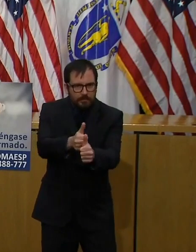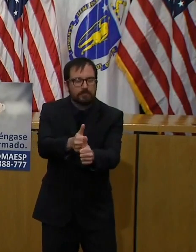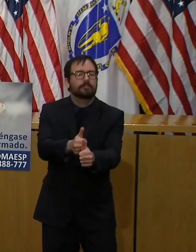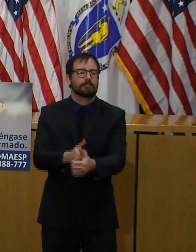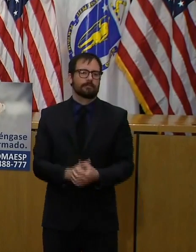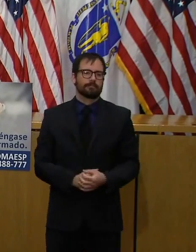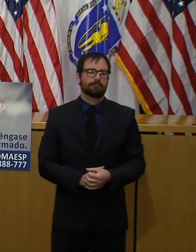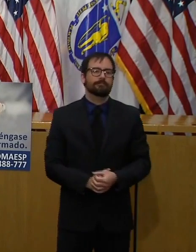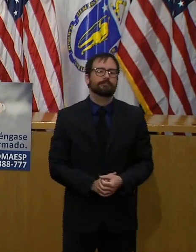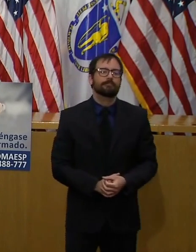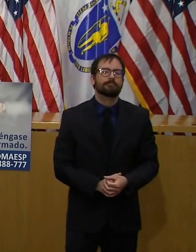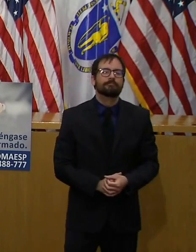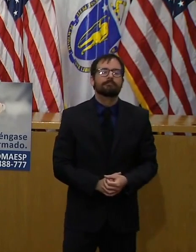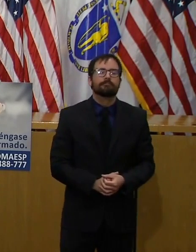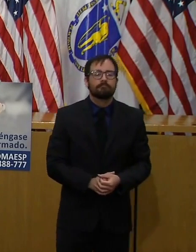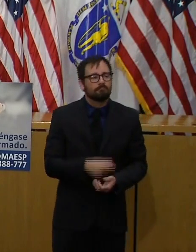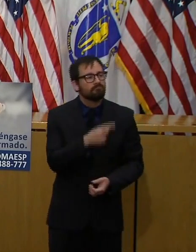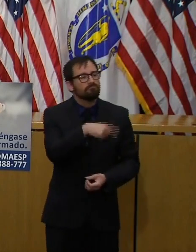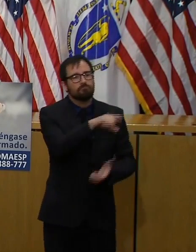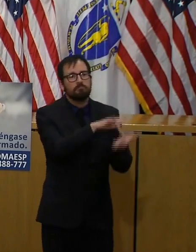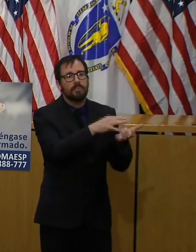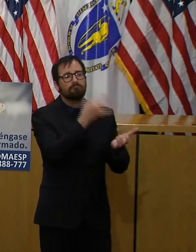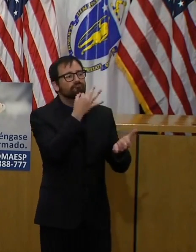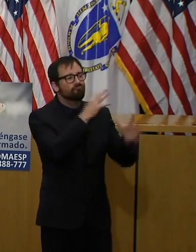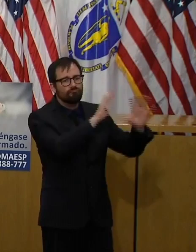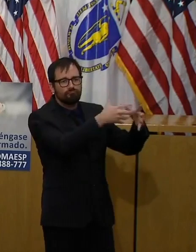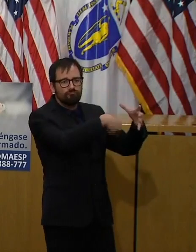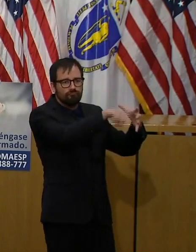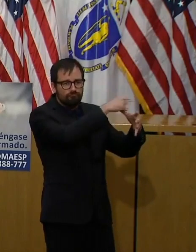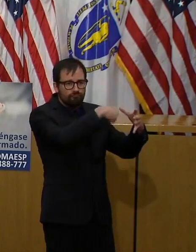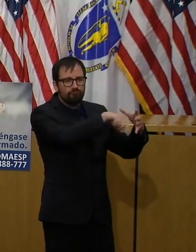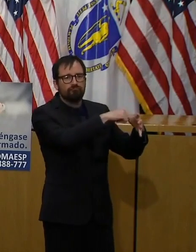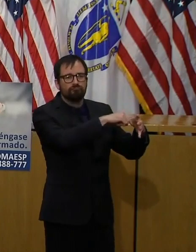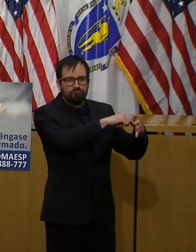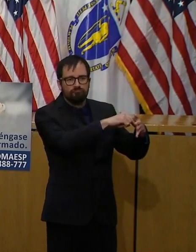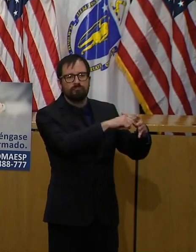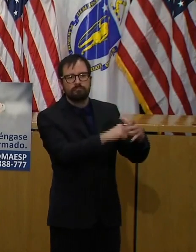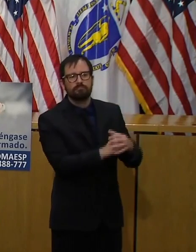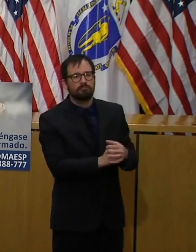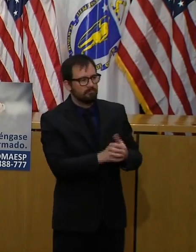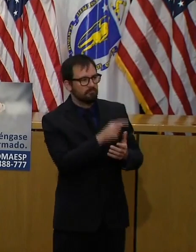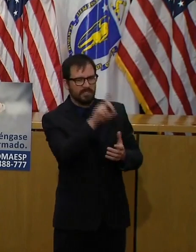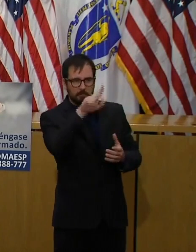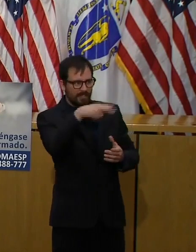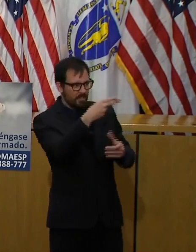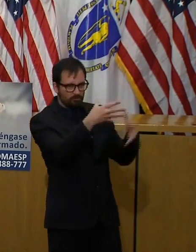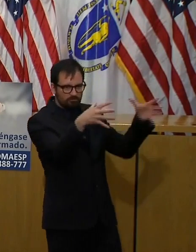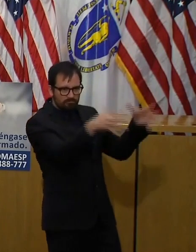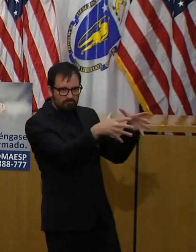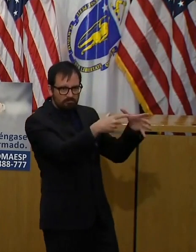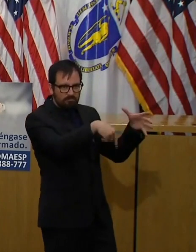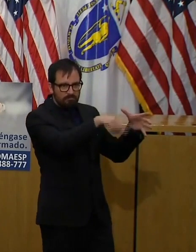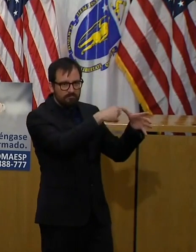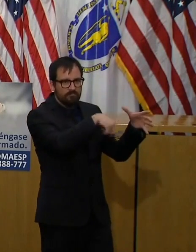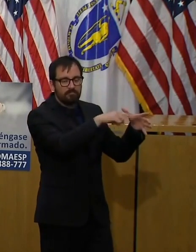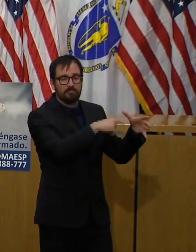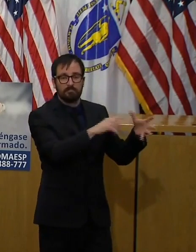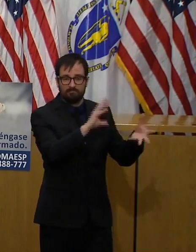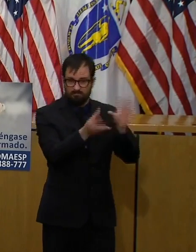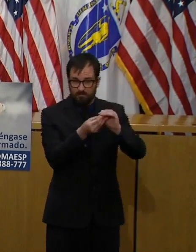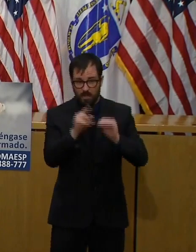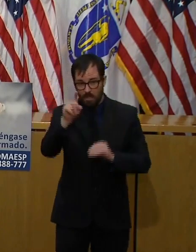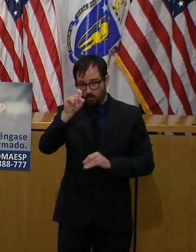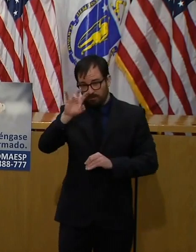has already hired 176 employees to do contact tracing through phone calls, and hundreds of additional people are being trained